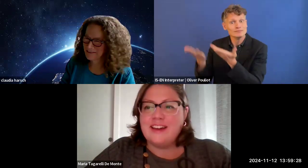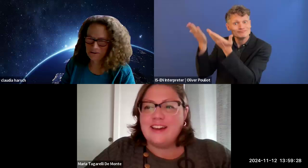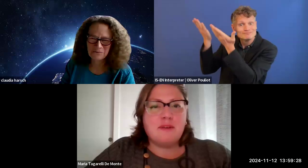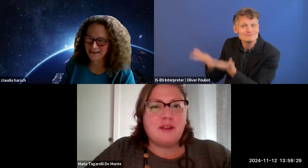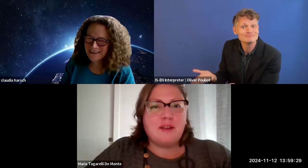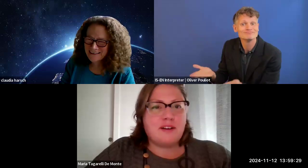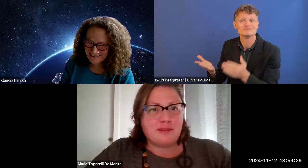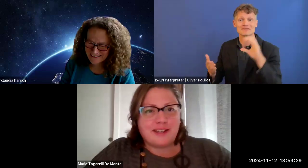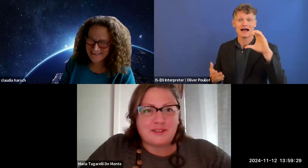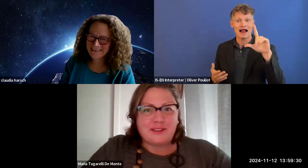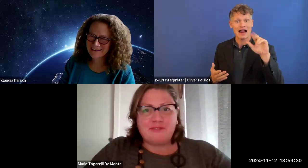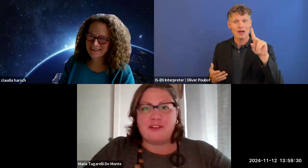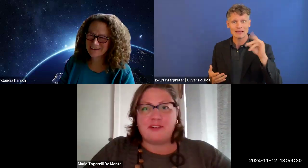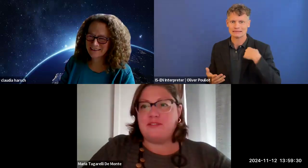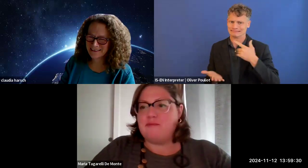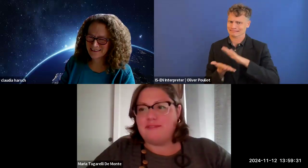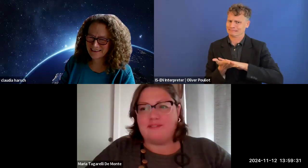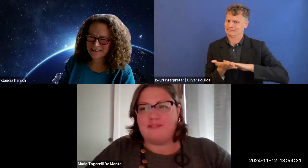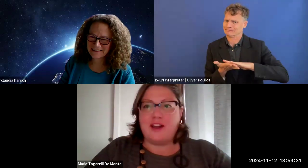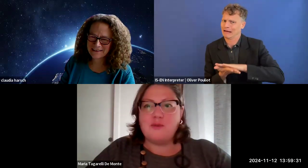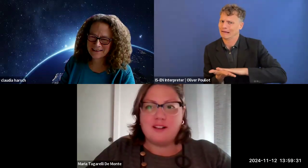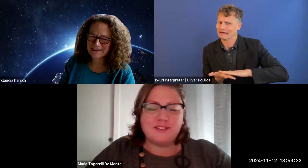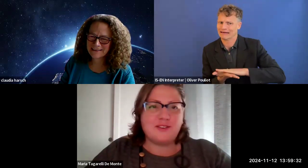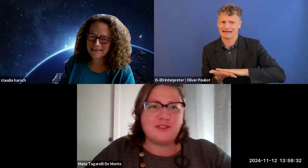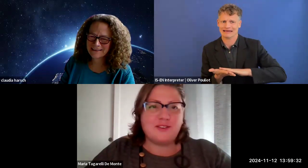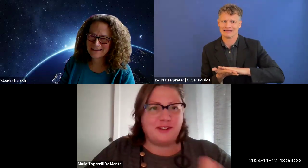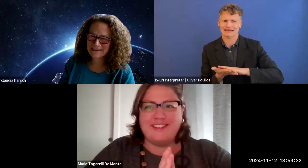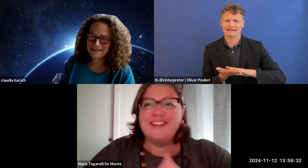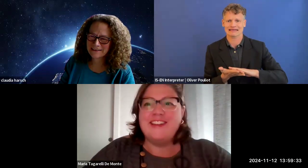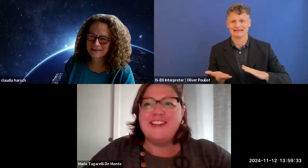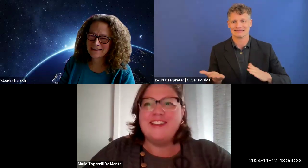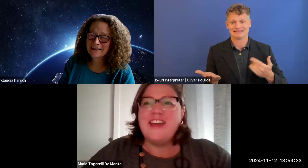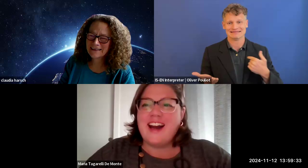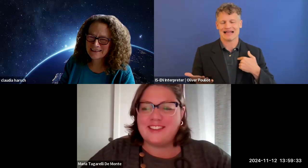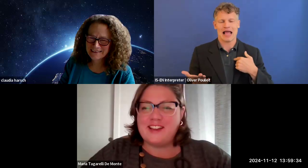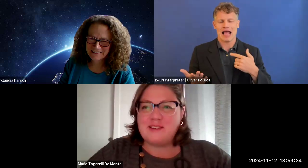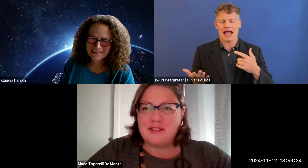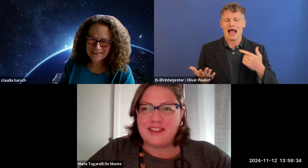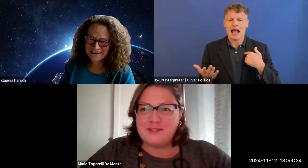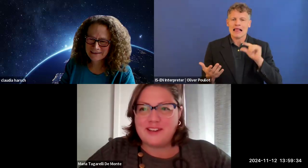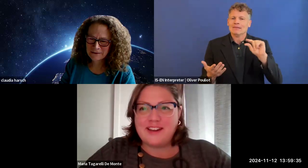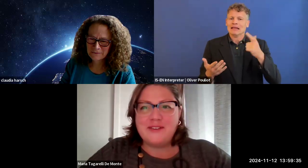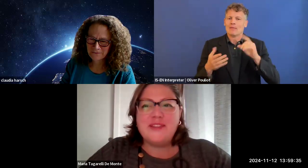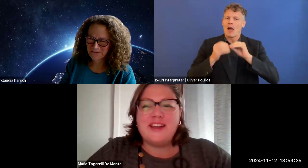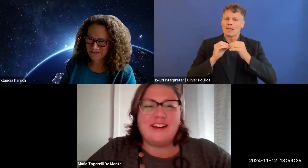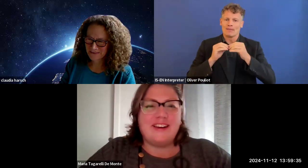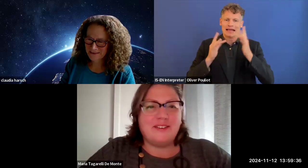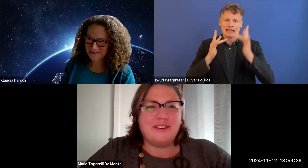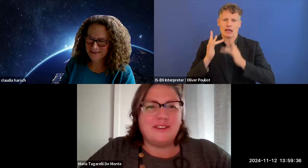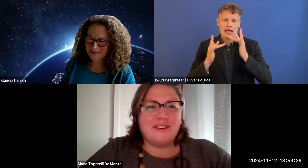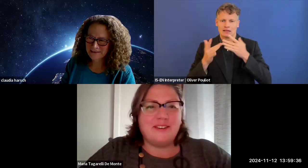apologize. I've been blocked from entering from firewalls, so I'll just catch up on that right